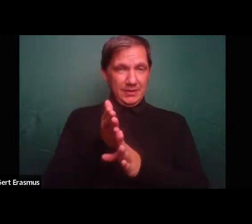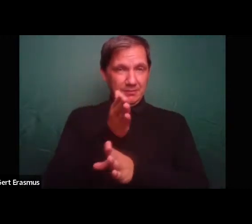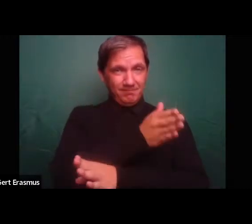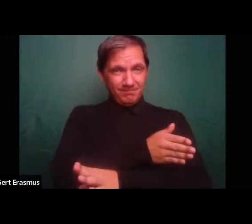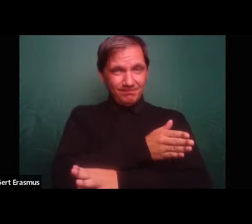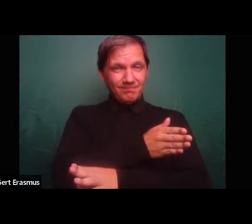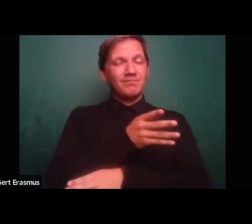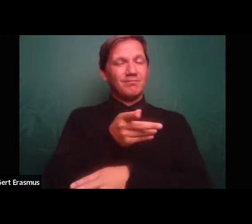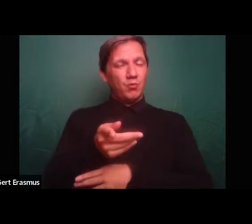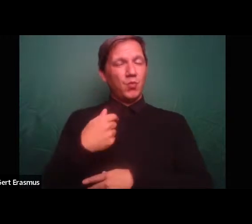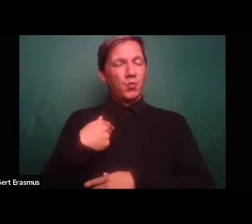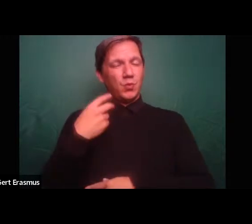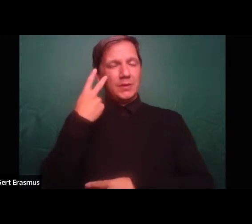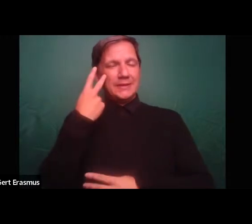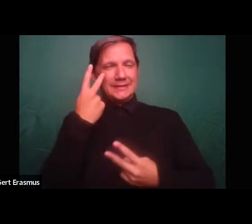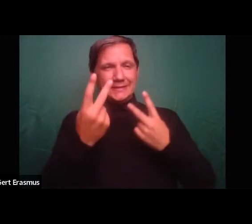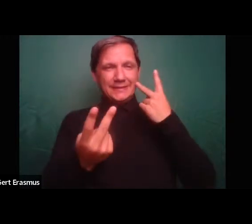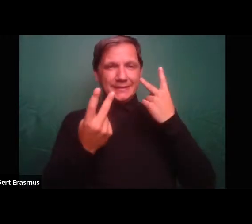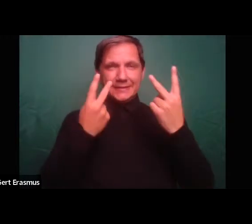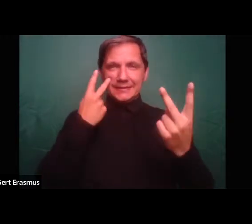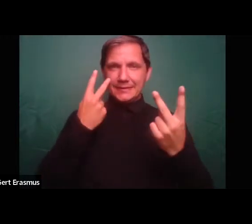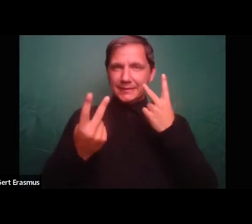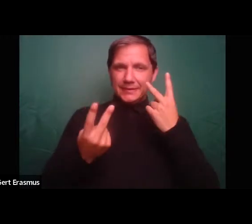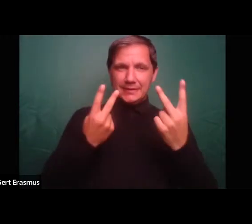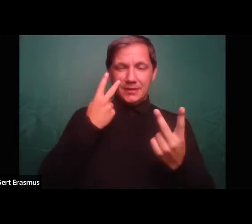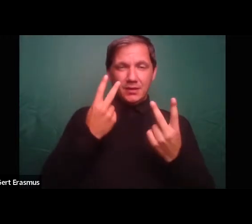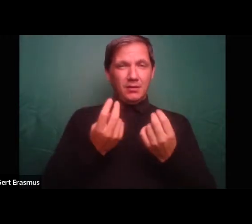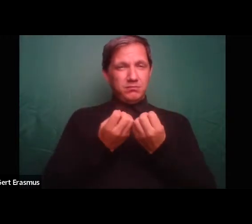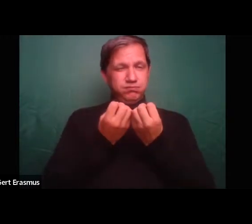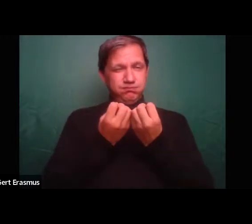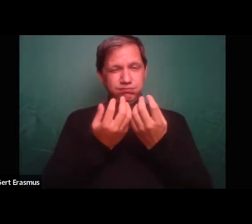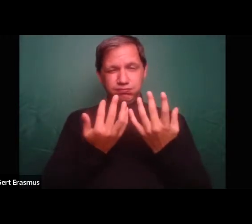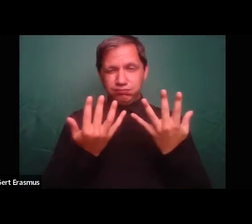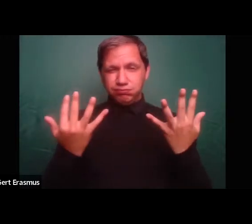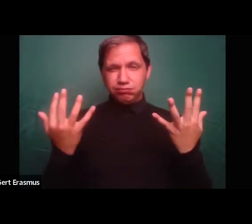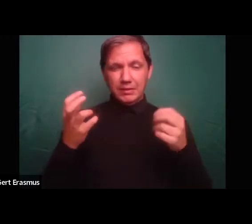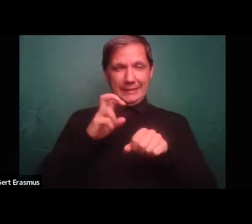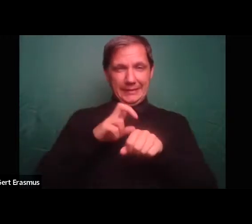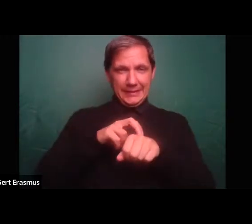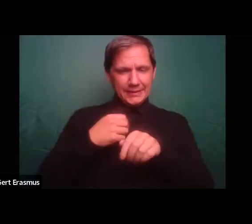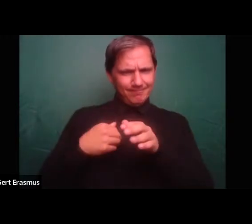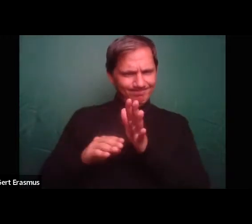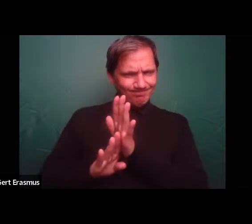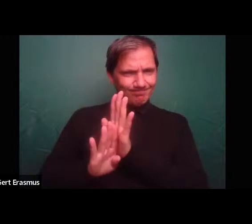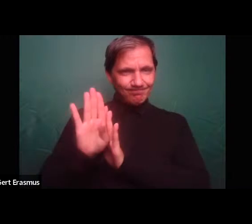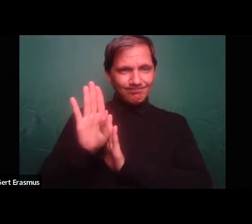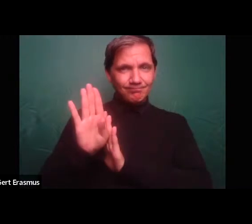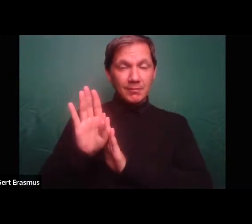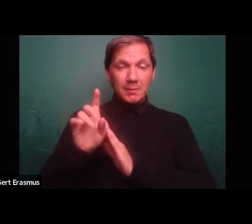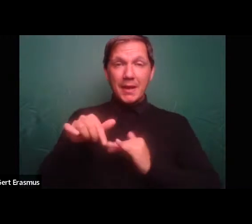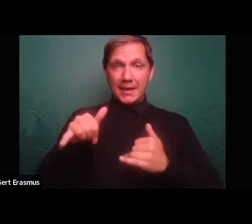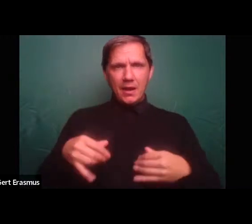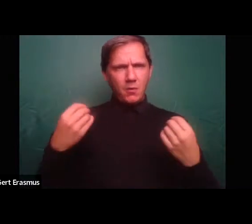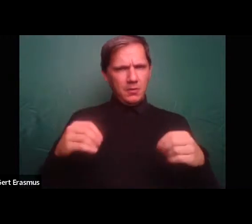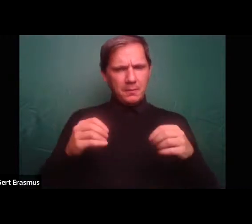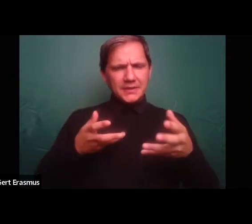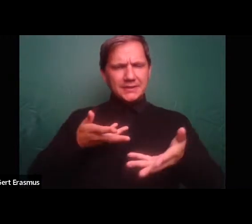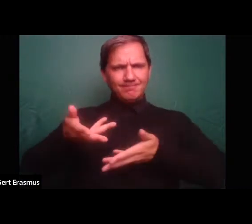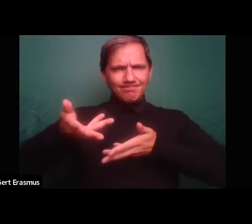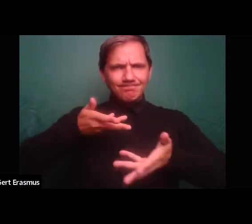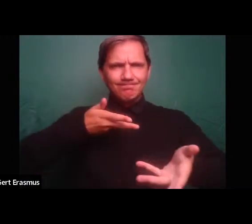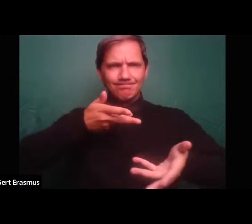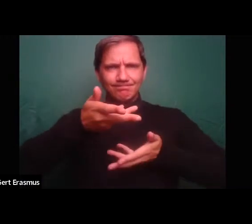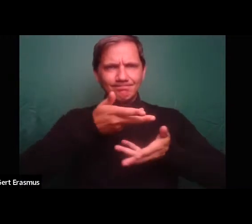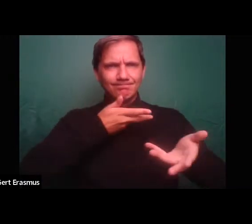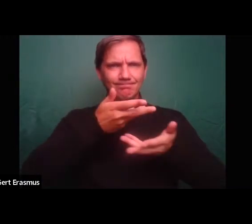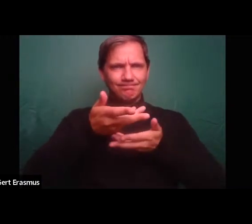there is a lot that needs to be done, but clearly there is a lot of engagement and stakeholder